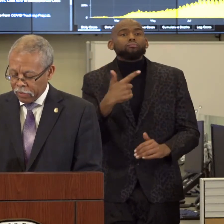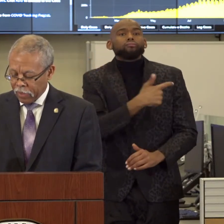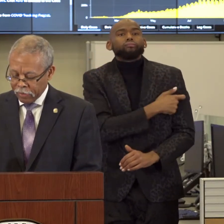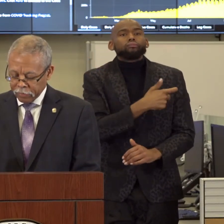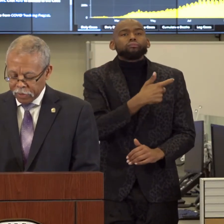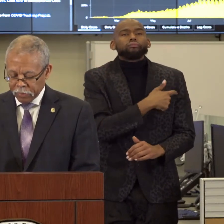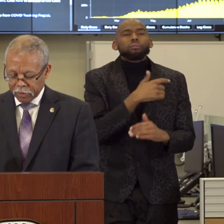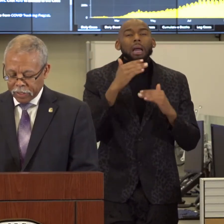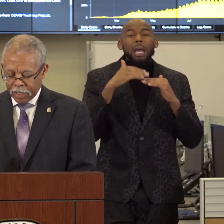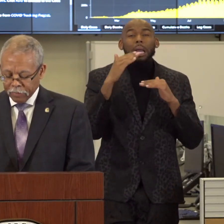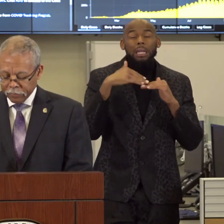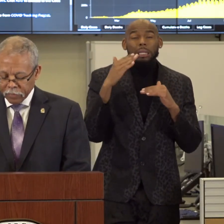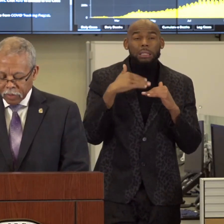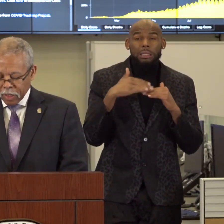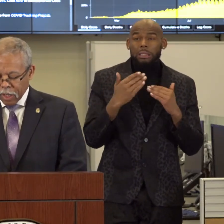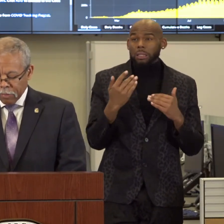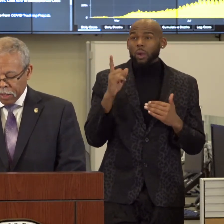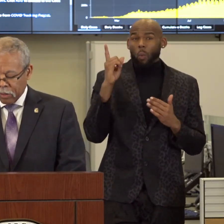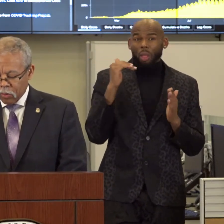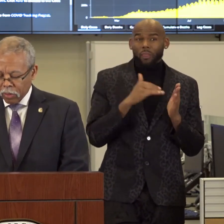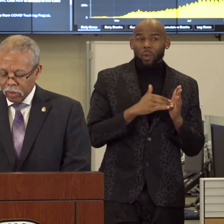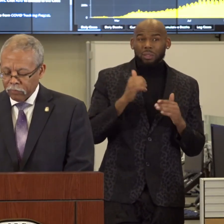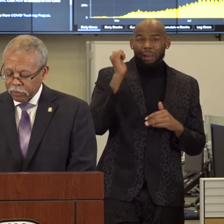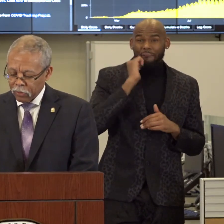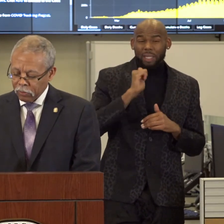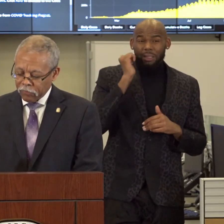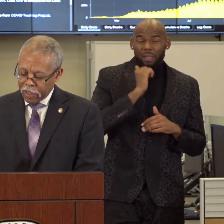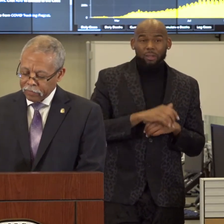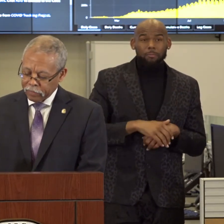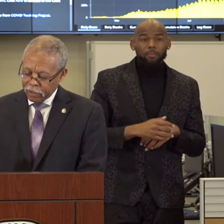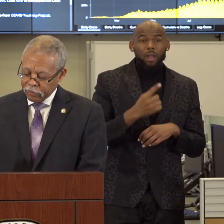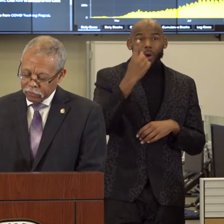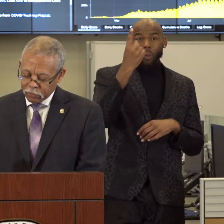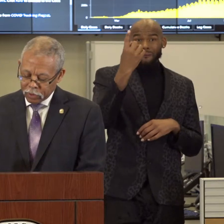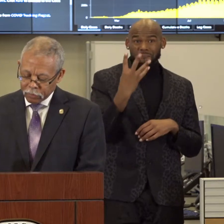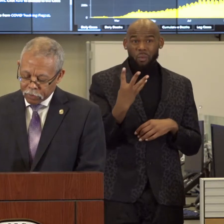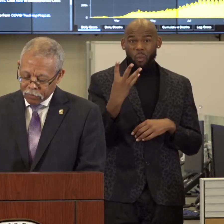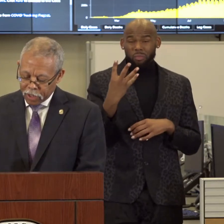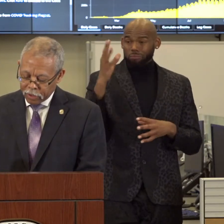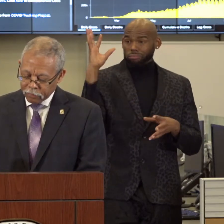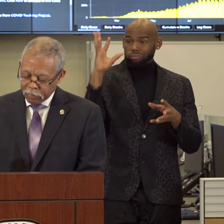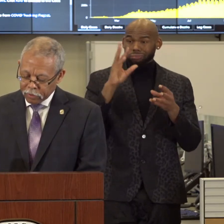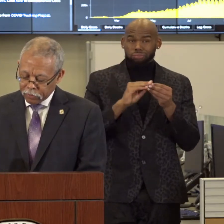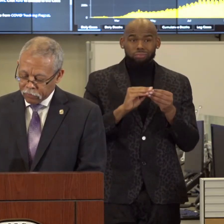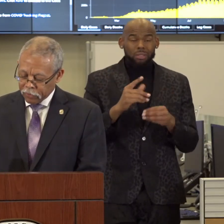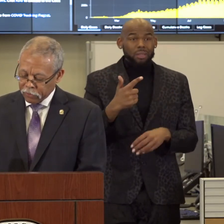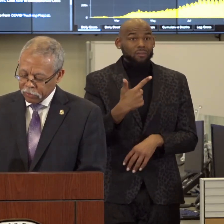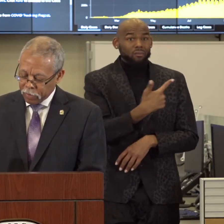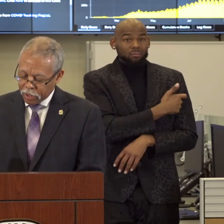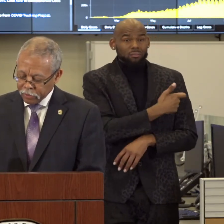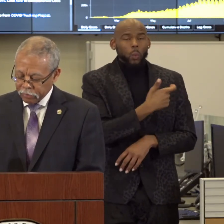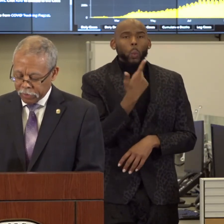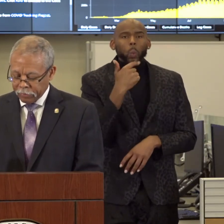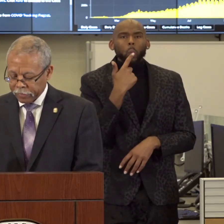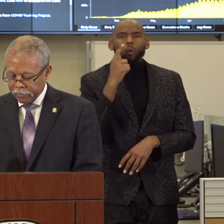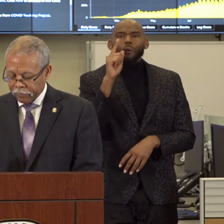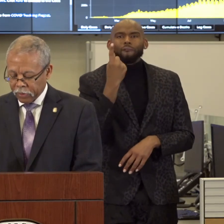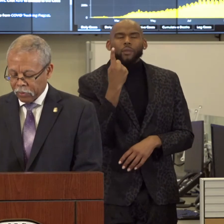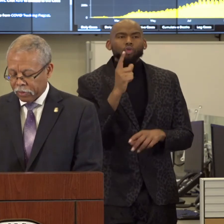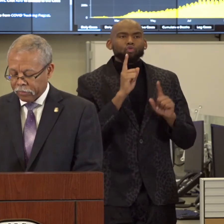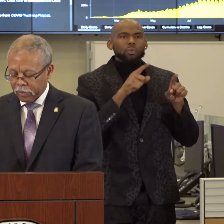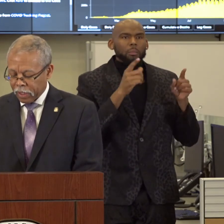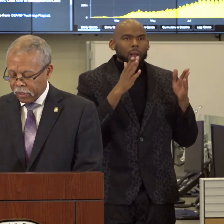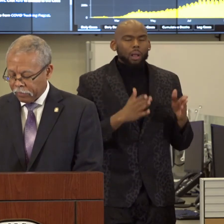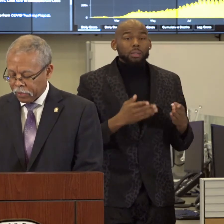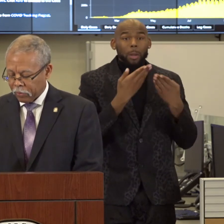least 1,000 people a day. About a quarter of the total vaccinations we have provided have been to first responders, public